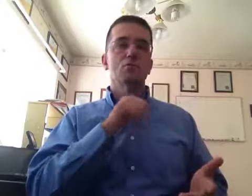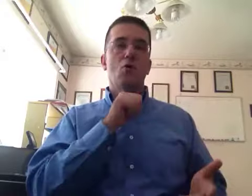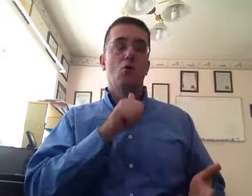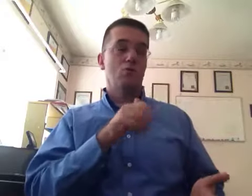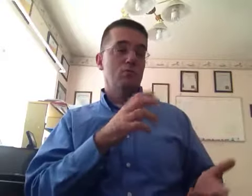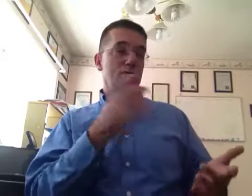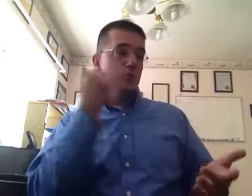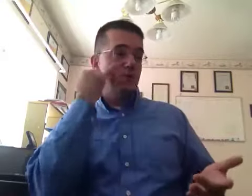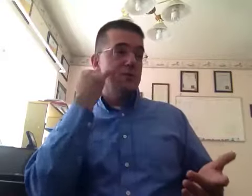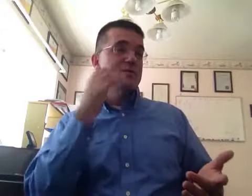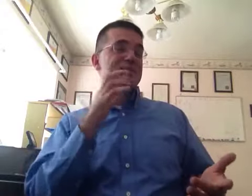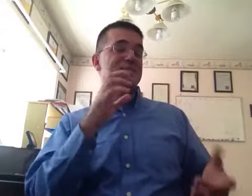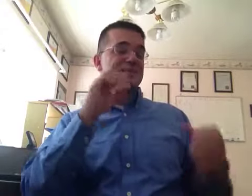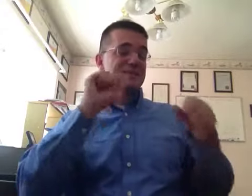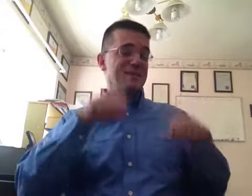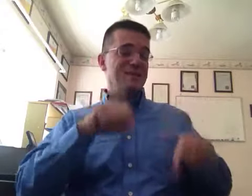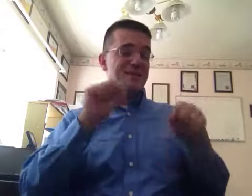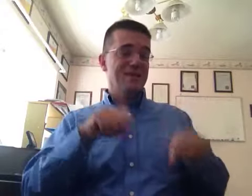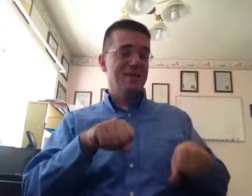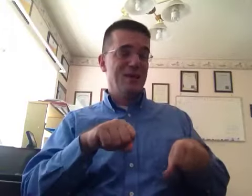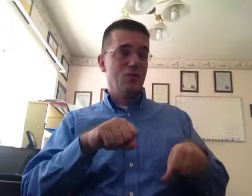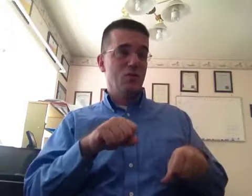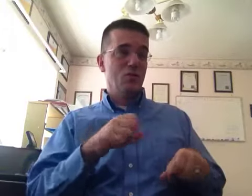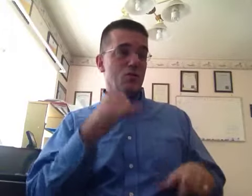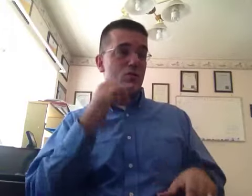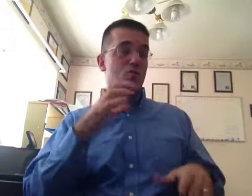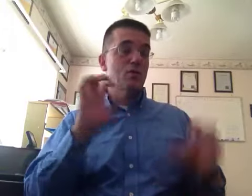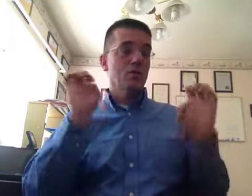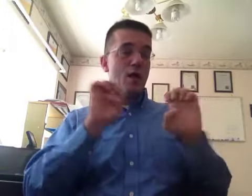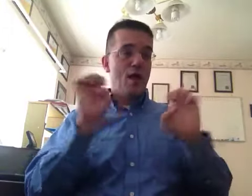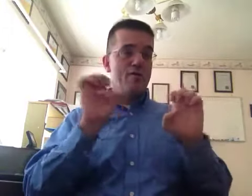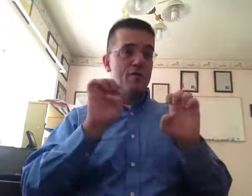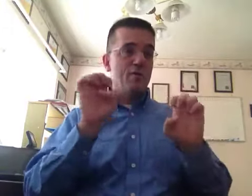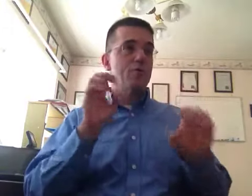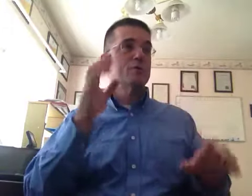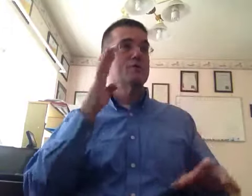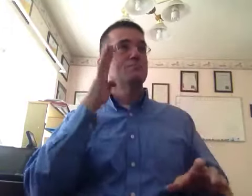long, what is the likelihood you have an emergency for him in excess of 180?